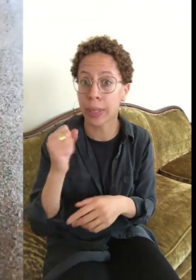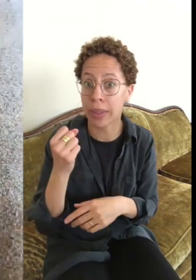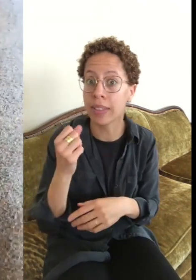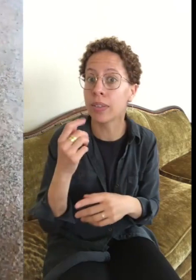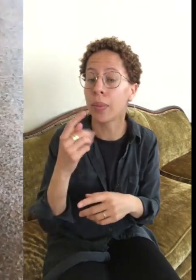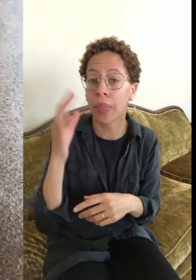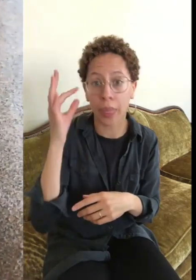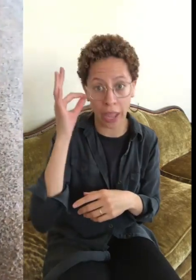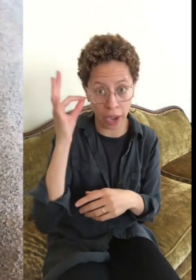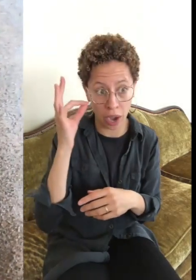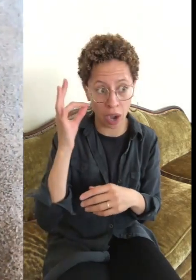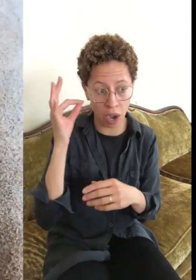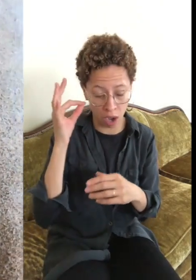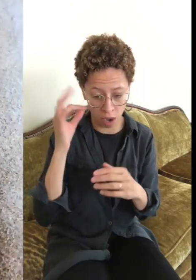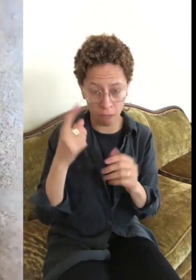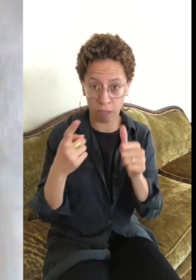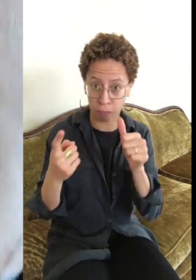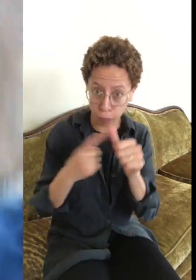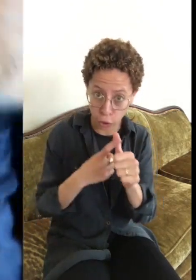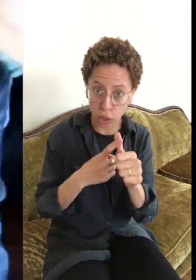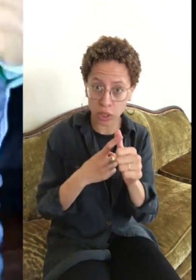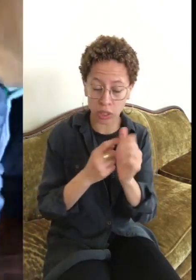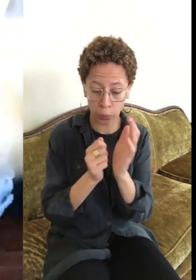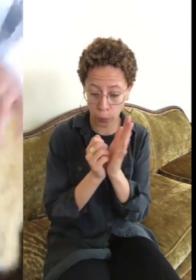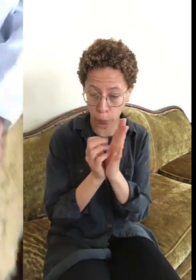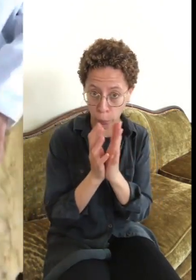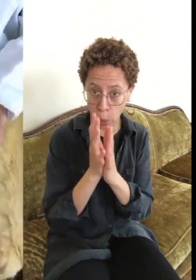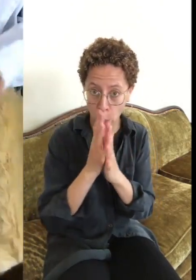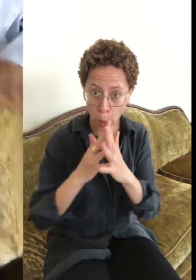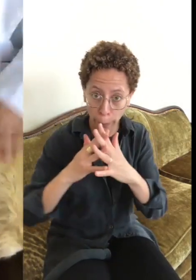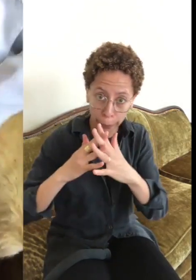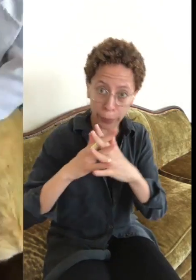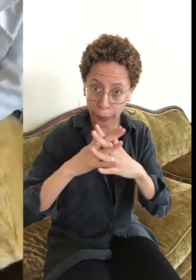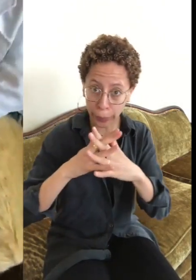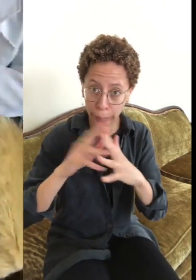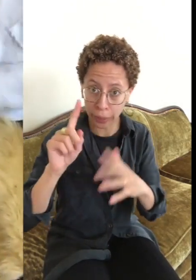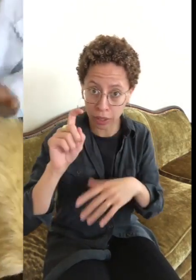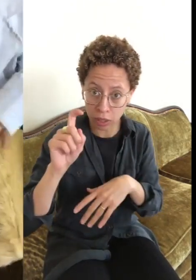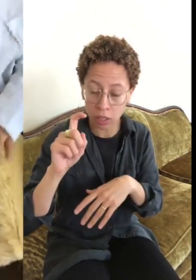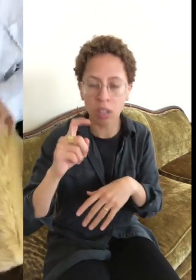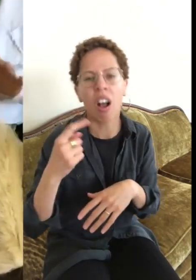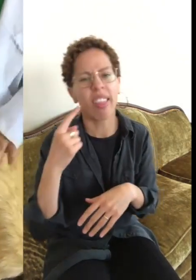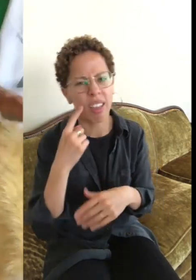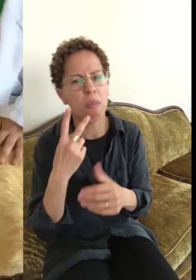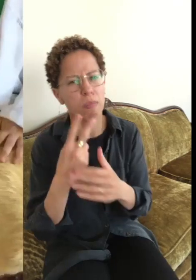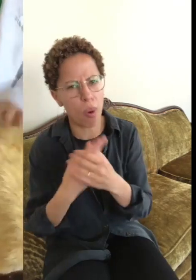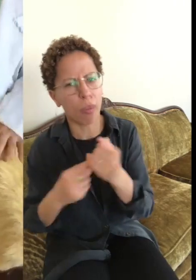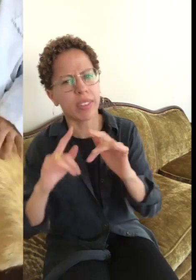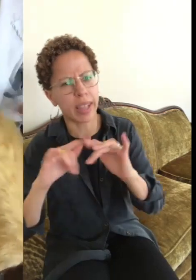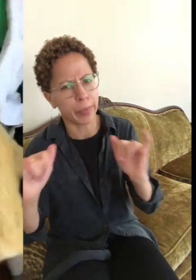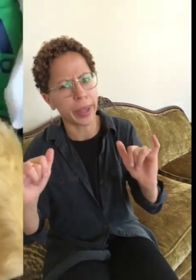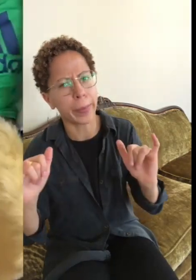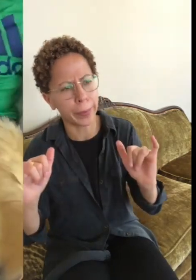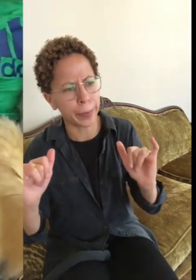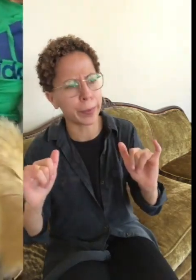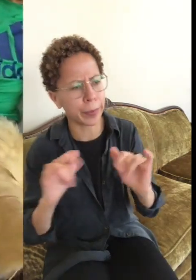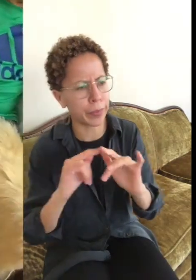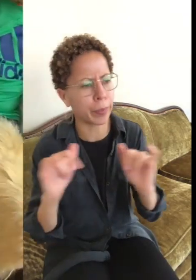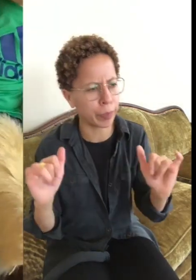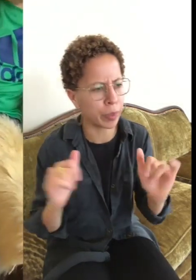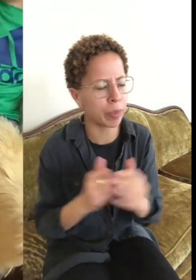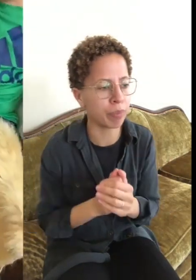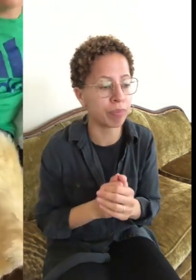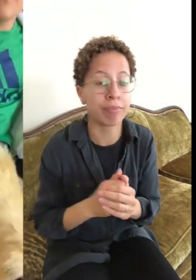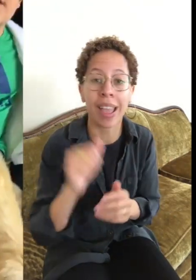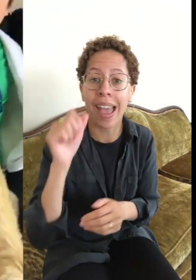through to go on the outside? Well, I think it does both at the same time. Yeah, both at the same time. Oh, Auntie Lisa guessed, is